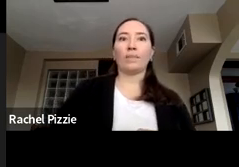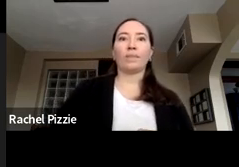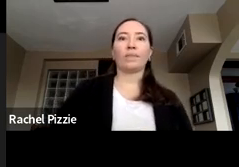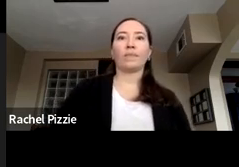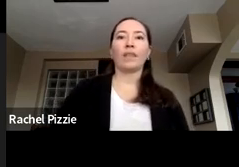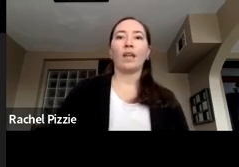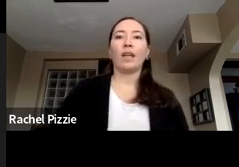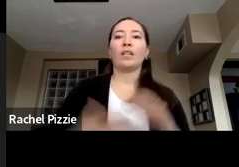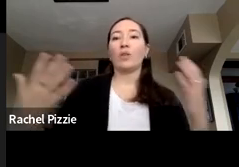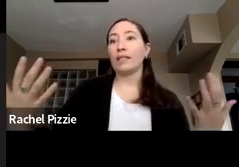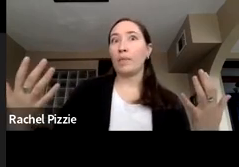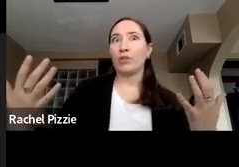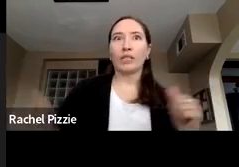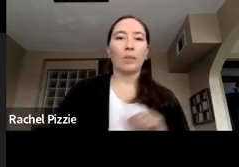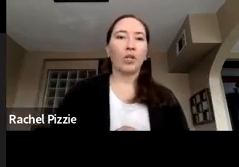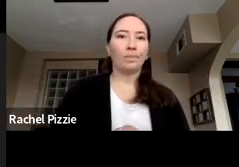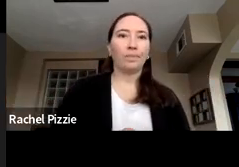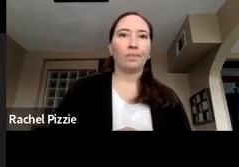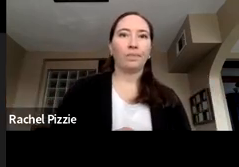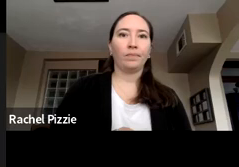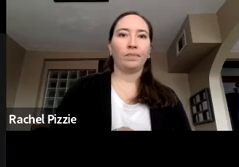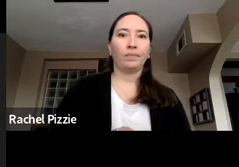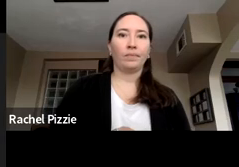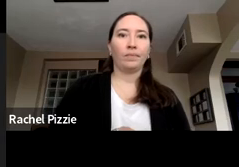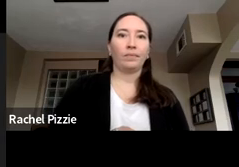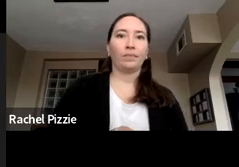Okay, so that's a matrix option.